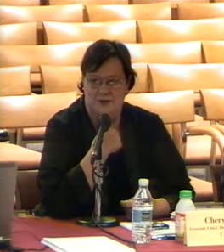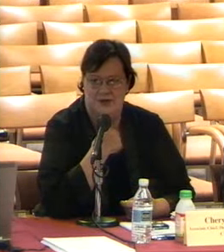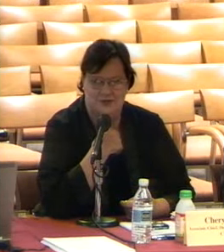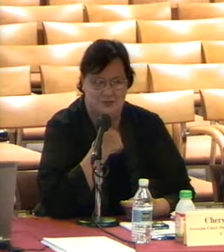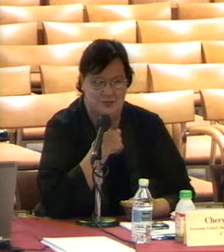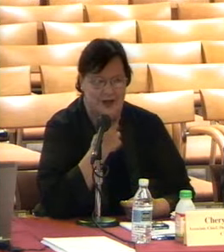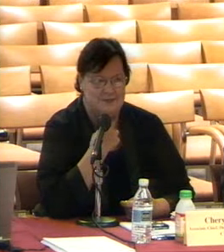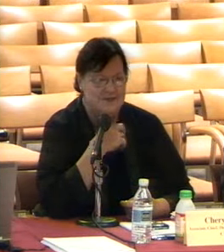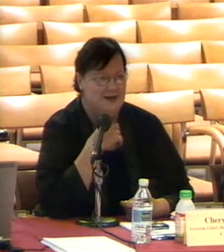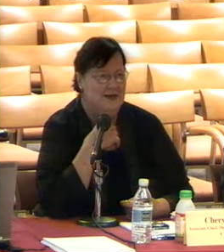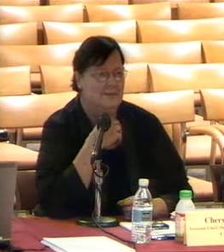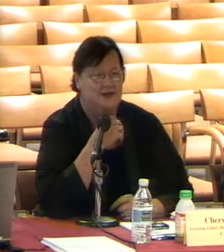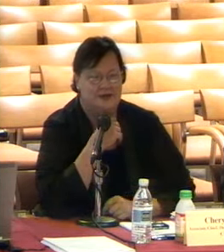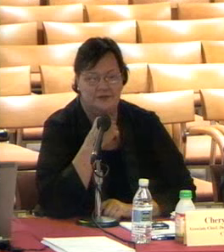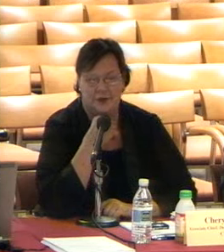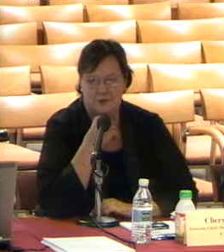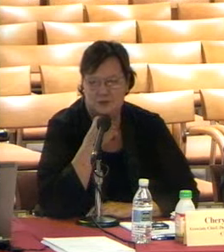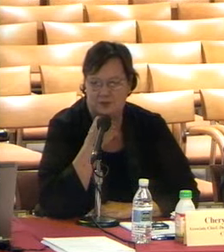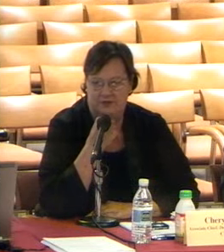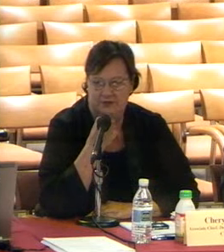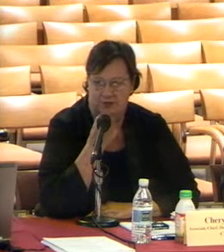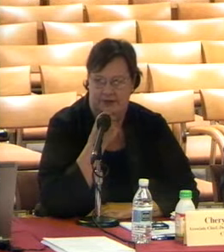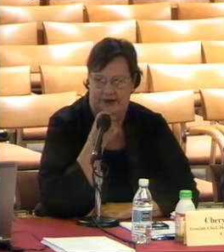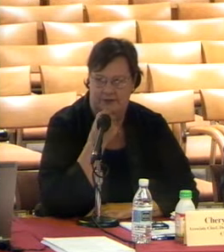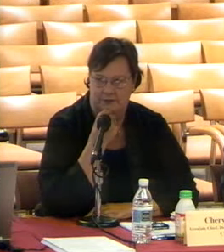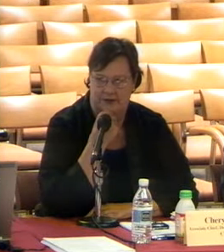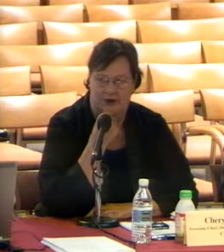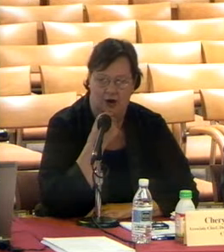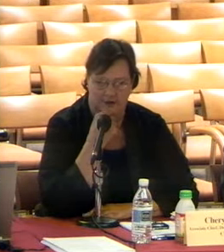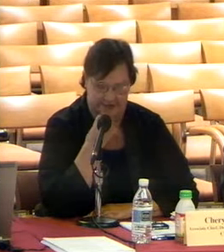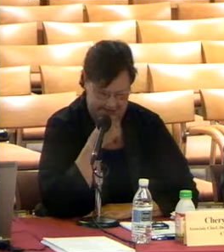punctuation perhaps, but even those will be viewed by all of us.